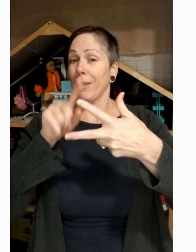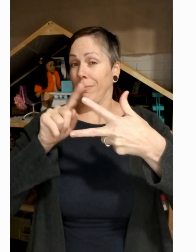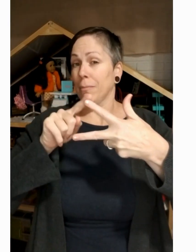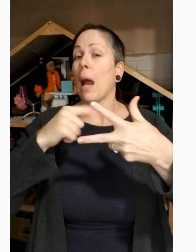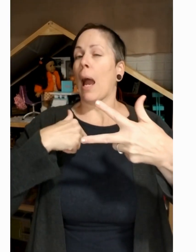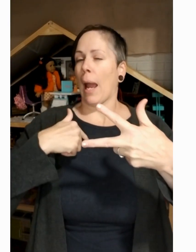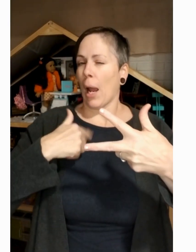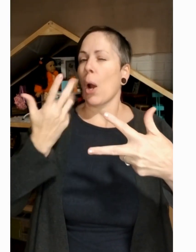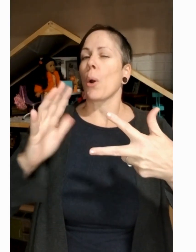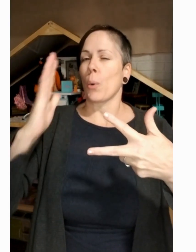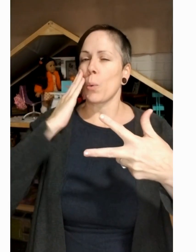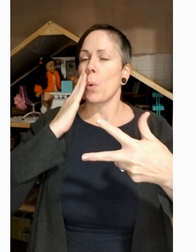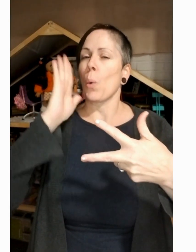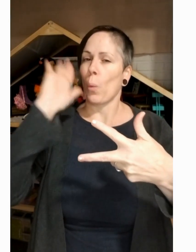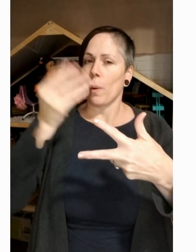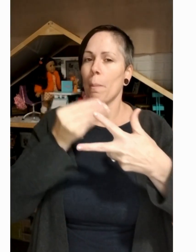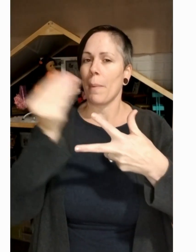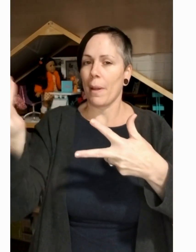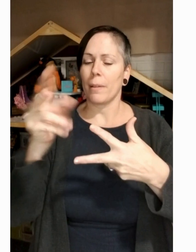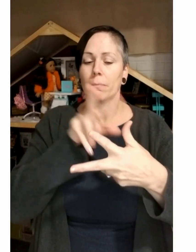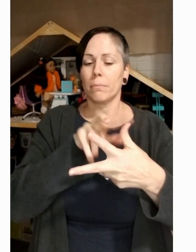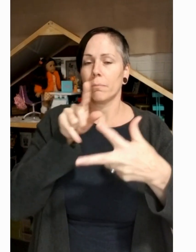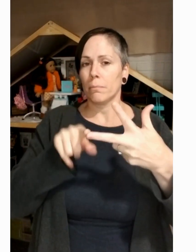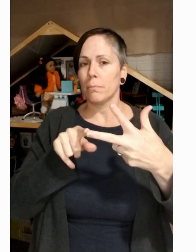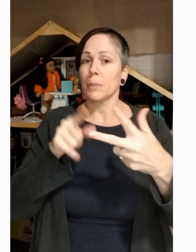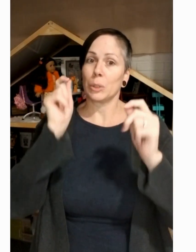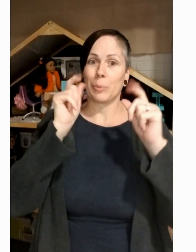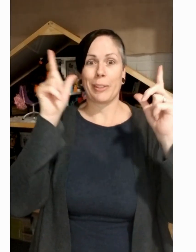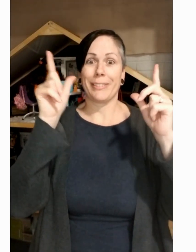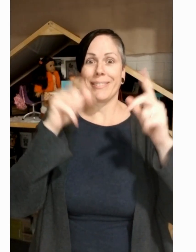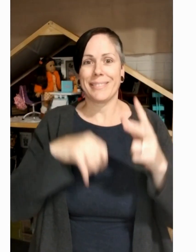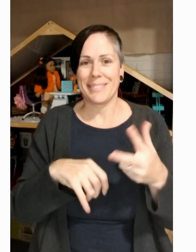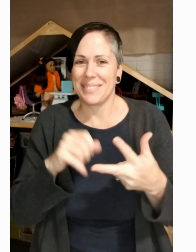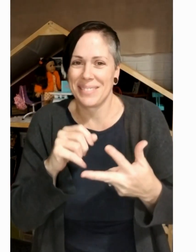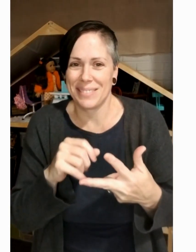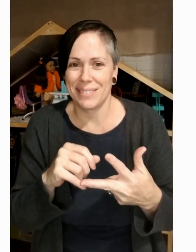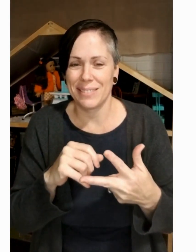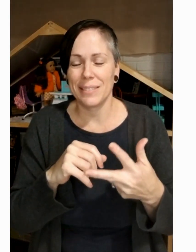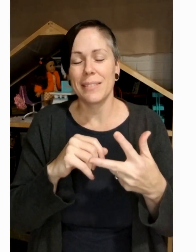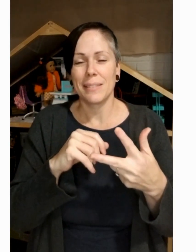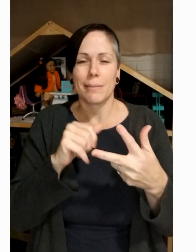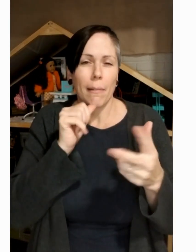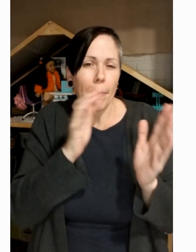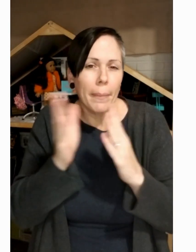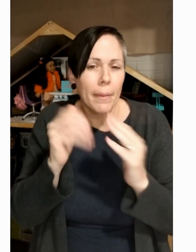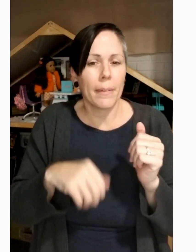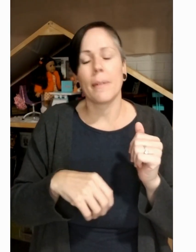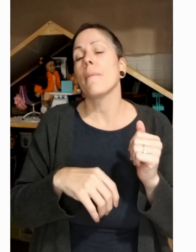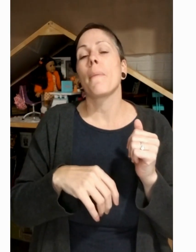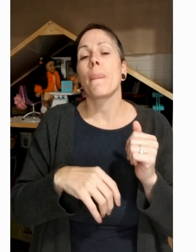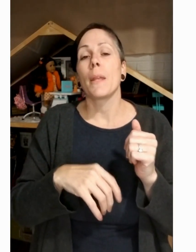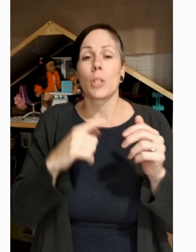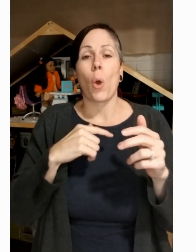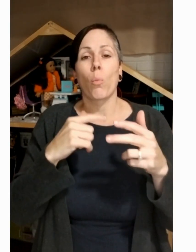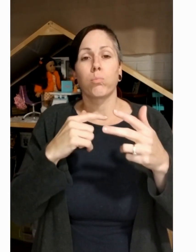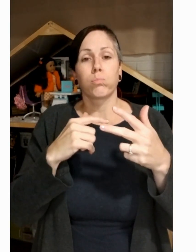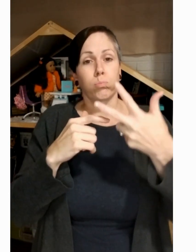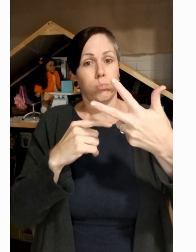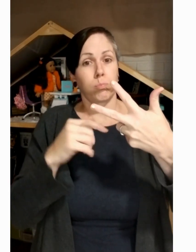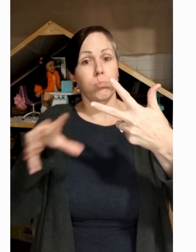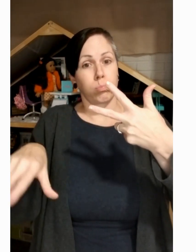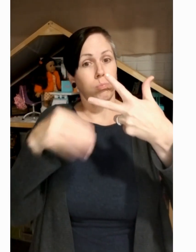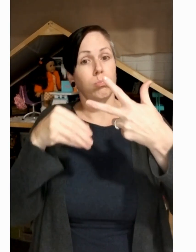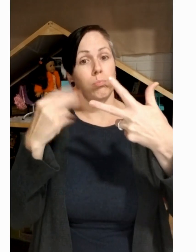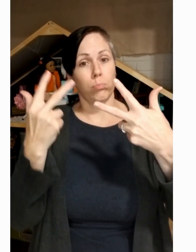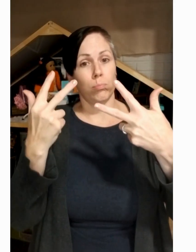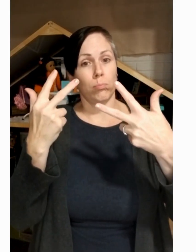year, and I knew I would intentionally add, but Bree and Kenzie were kind of surprises. And then, I was up 3. And